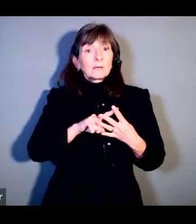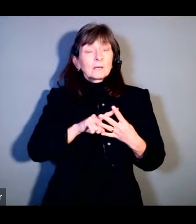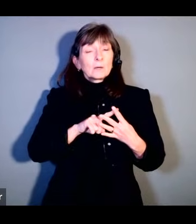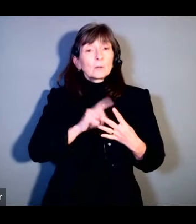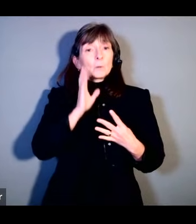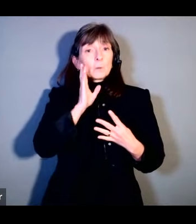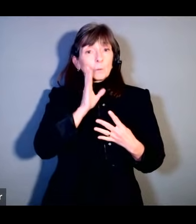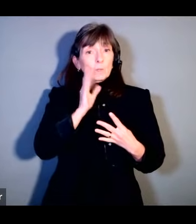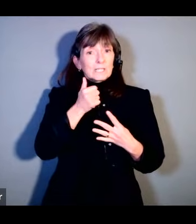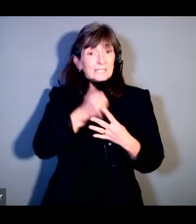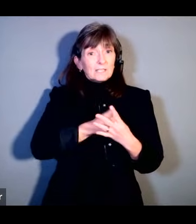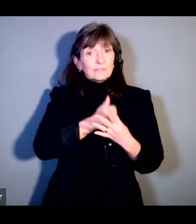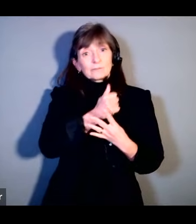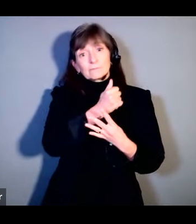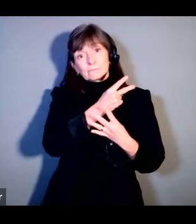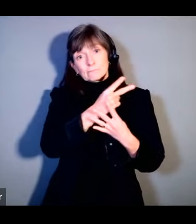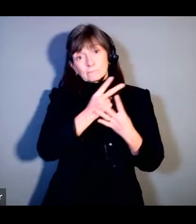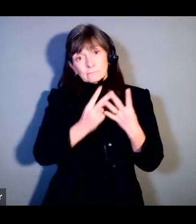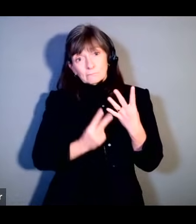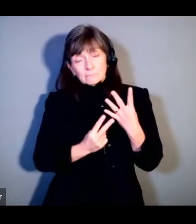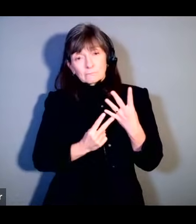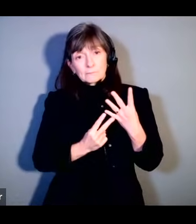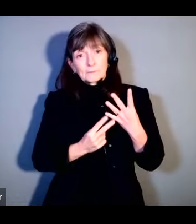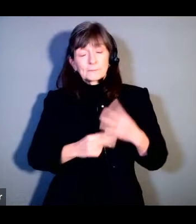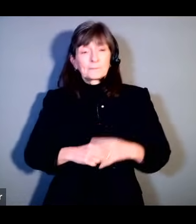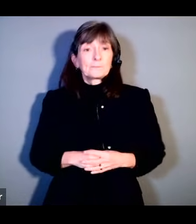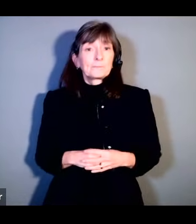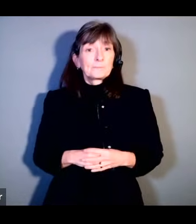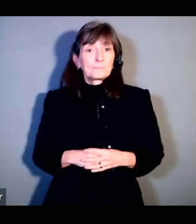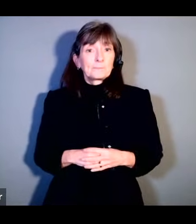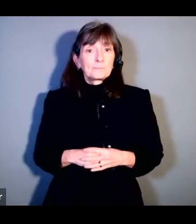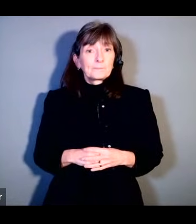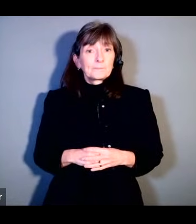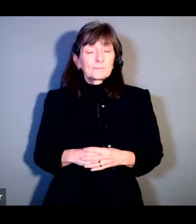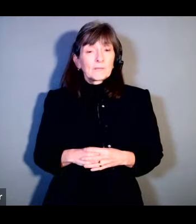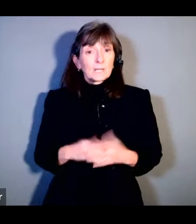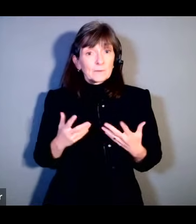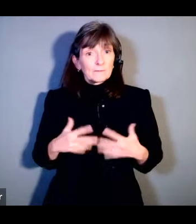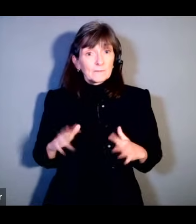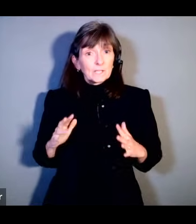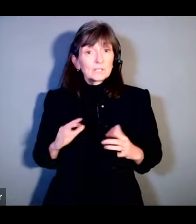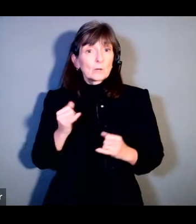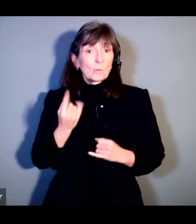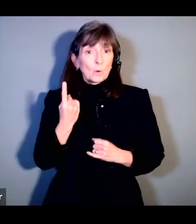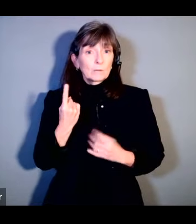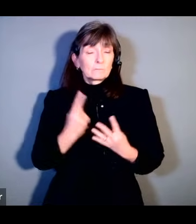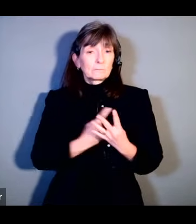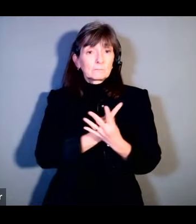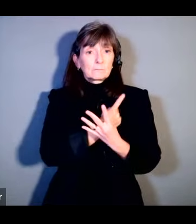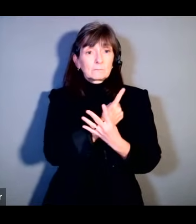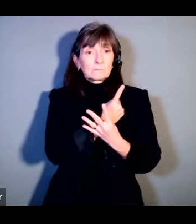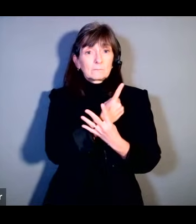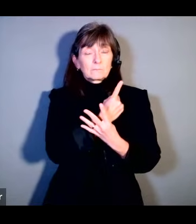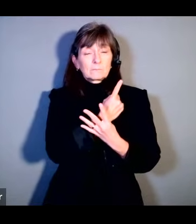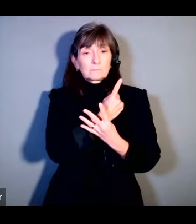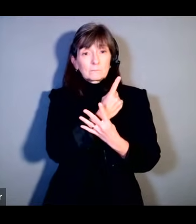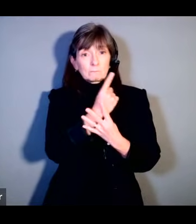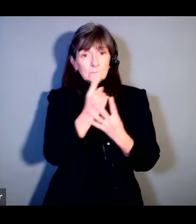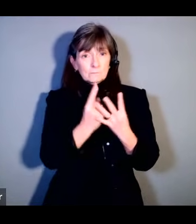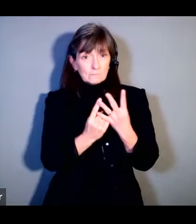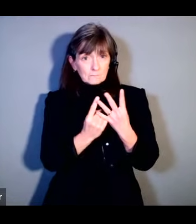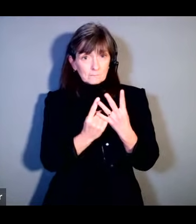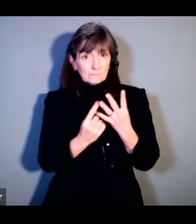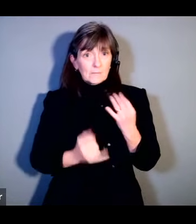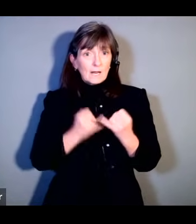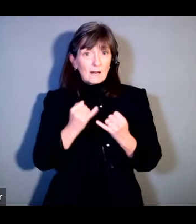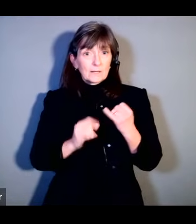each reporter the opportunity to ask 1 question and 1 follow-up. Following this, there will be a final round where each reporter will have the opportunity to ask 1 final